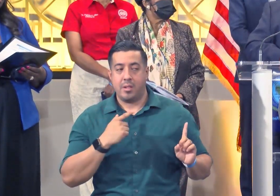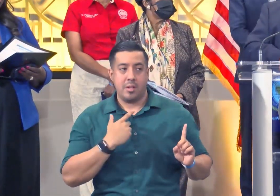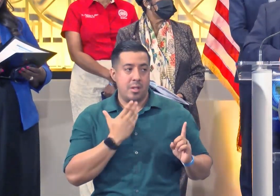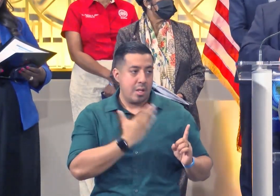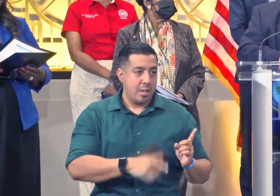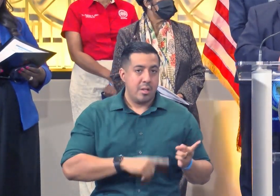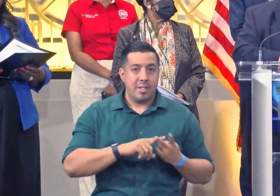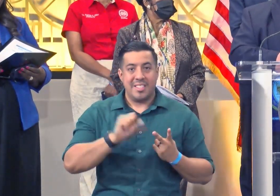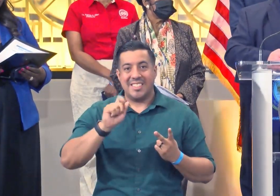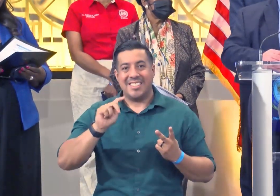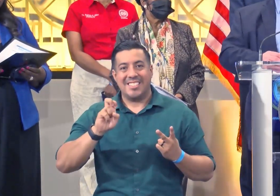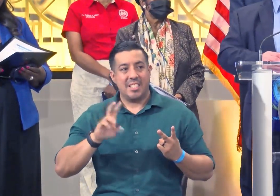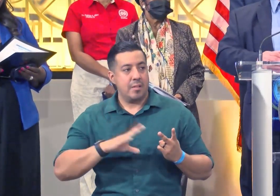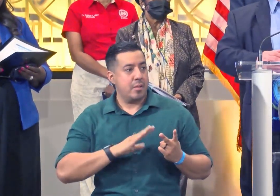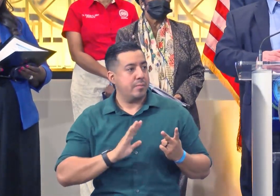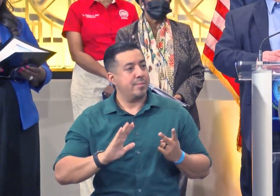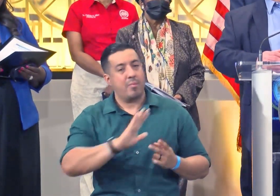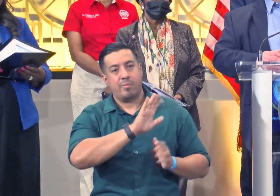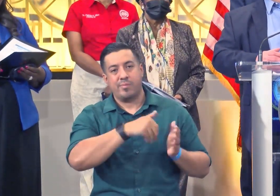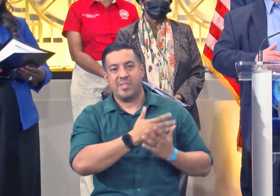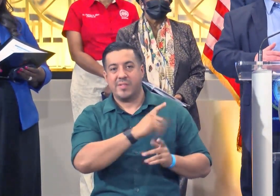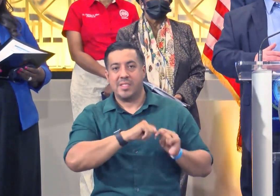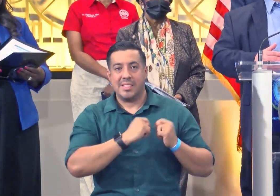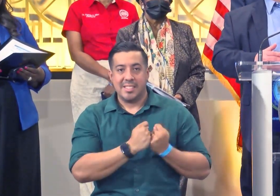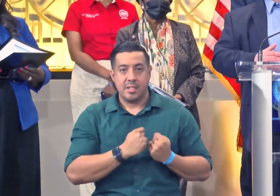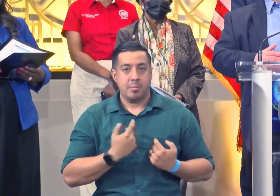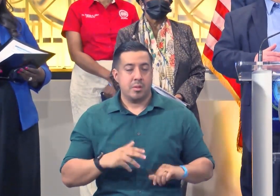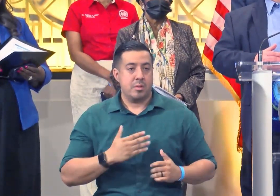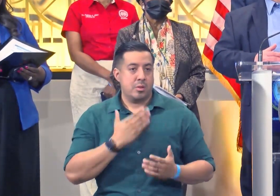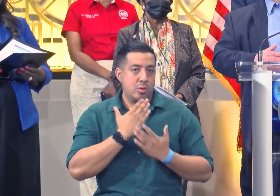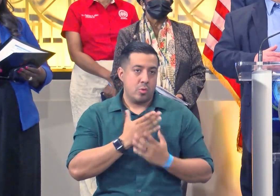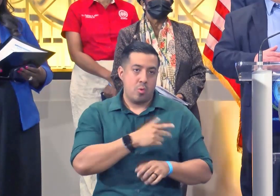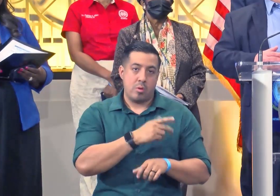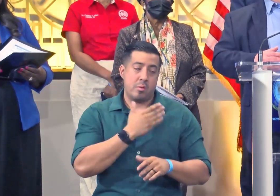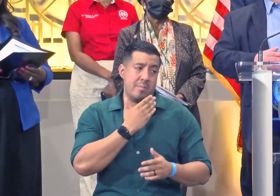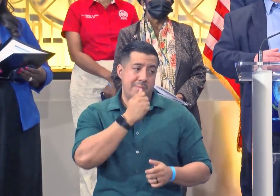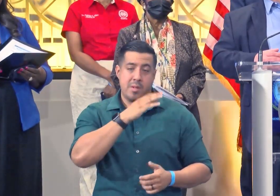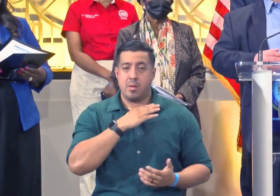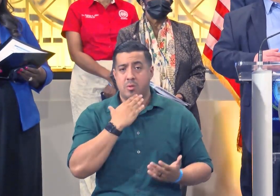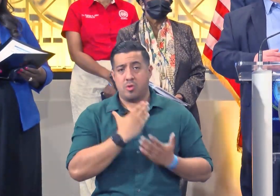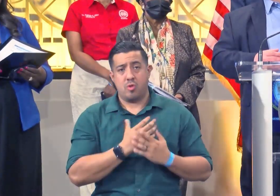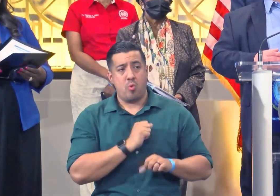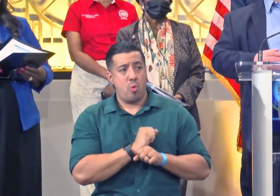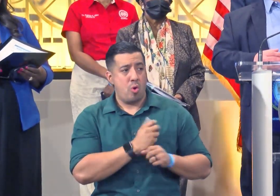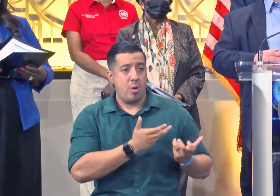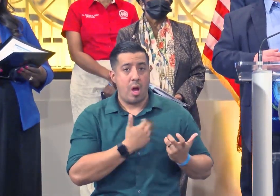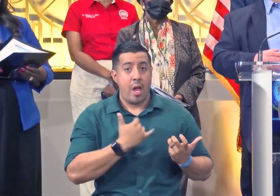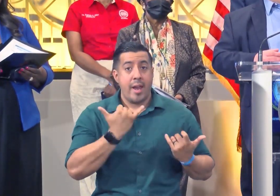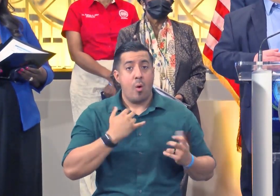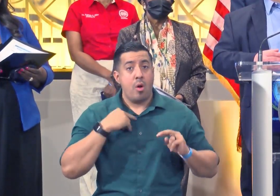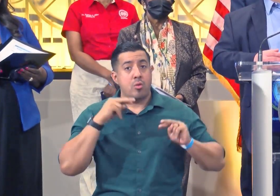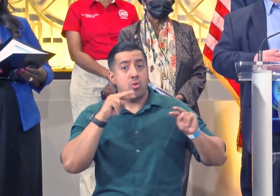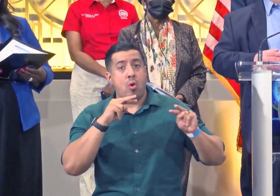Steve and his whole team. Like I said, this guy has been great to work with. I just look forward to a lot of